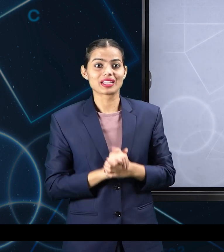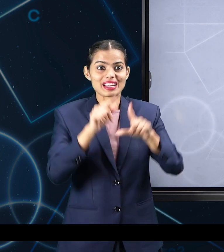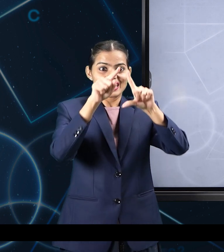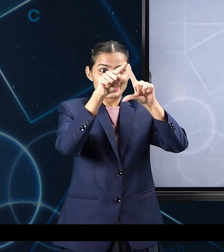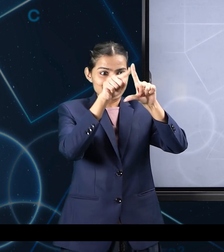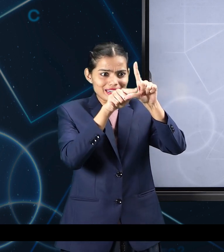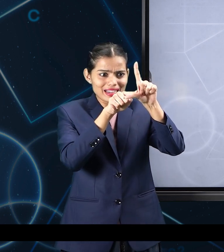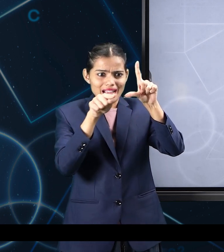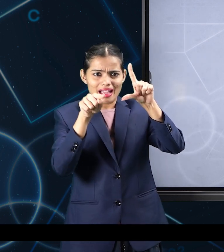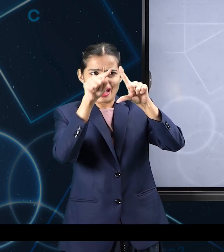Concurrency Qualifications